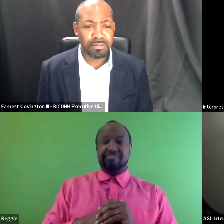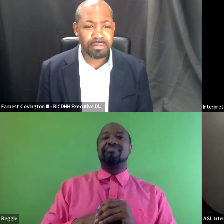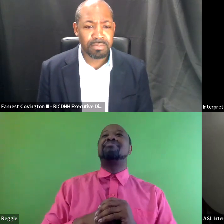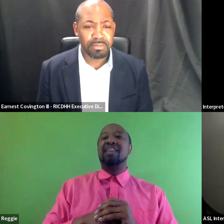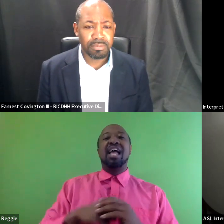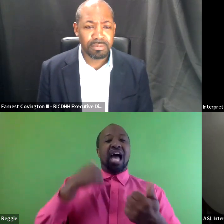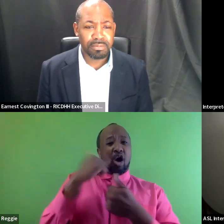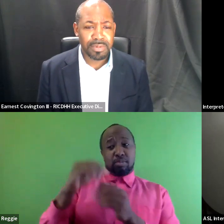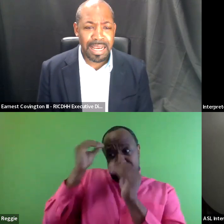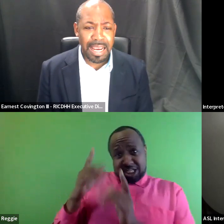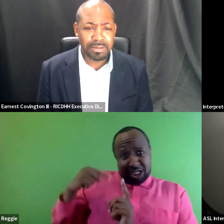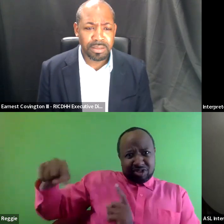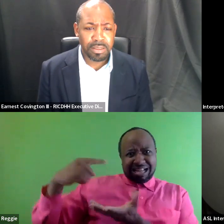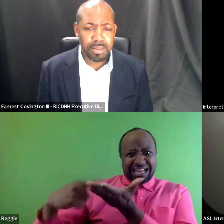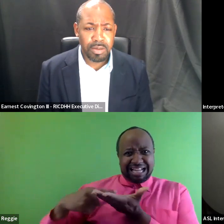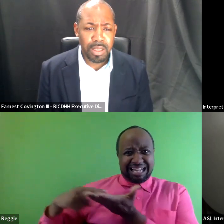When I first became a teacher,